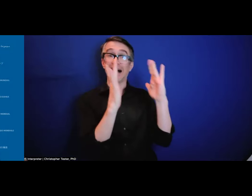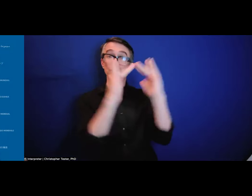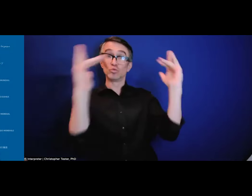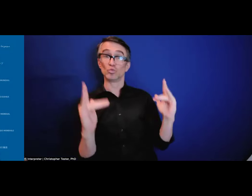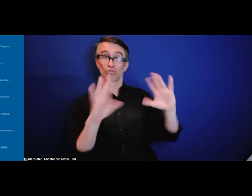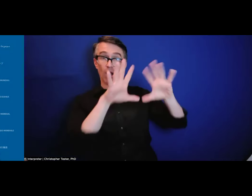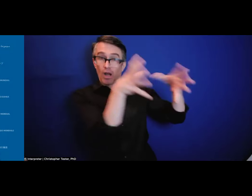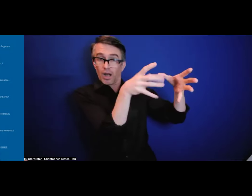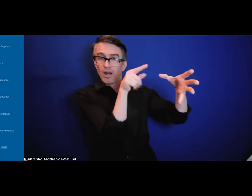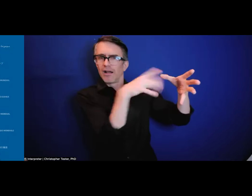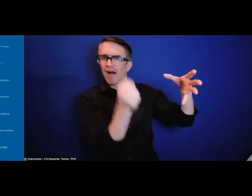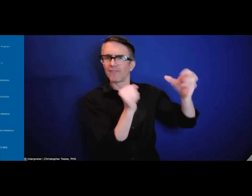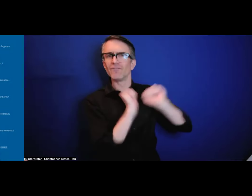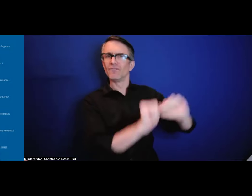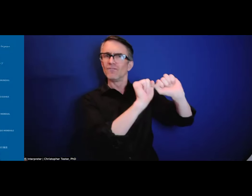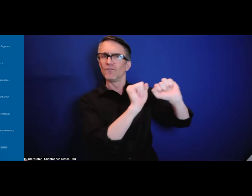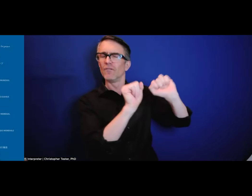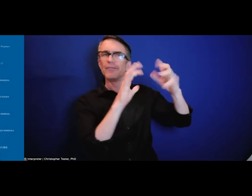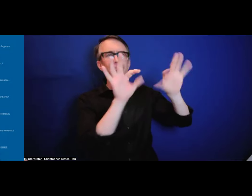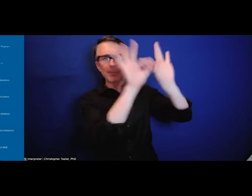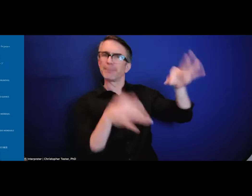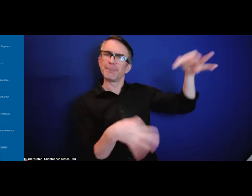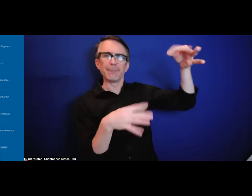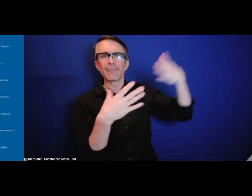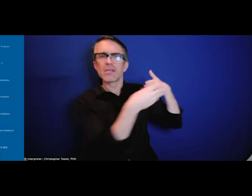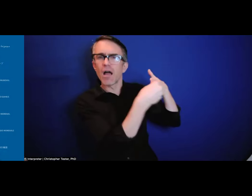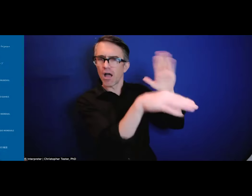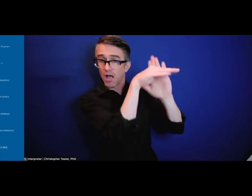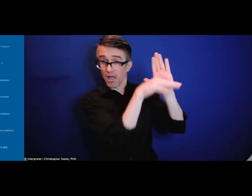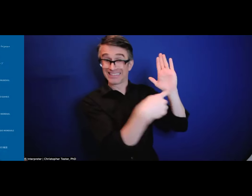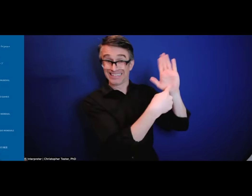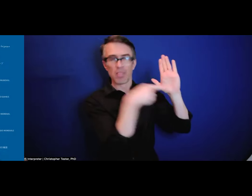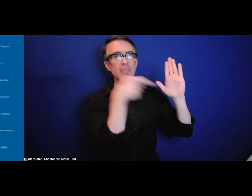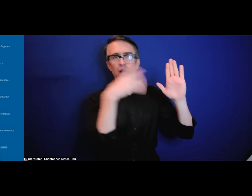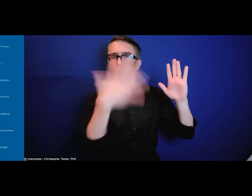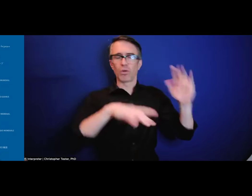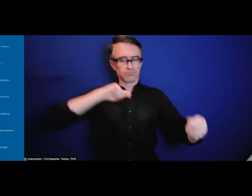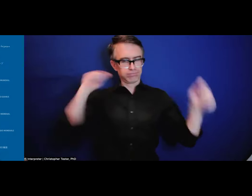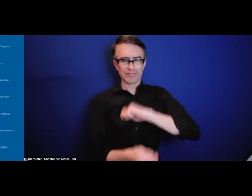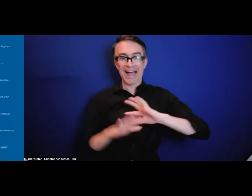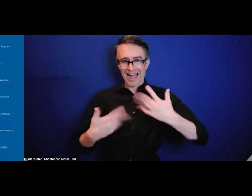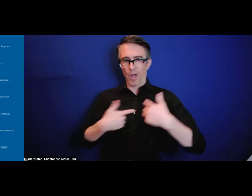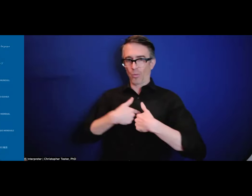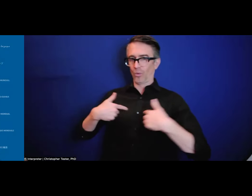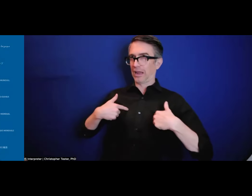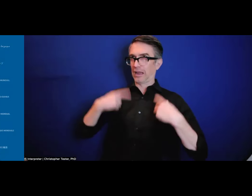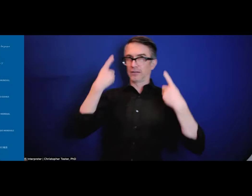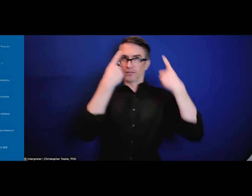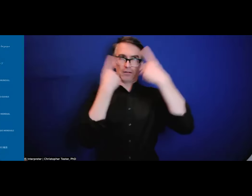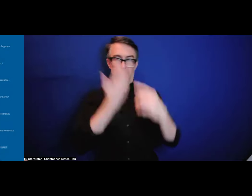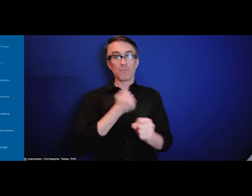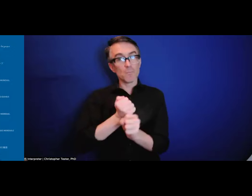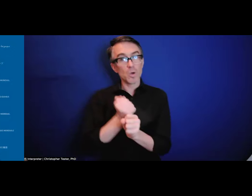operationalize Article 25 of the CRPD. So I'd like to share with you today some ways in which the World Bank,